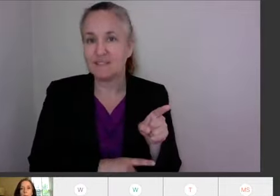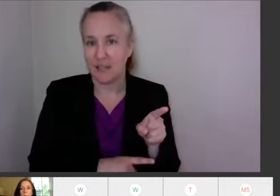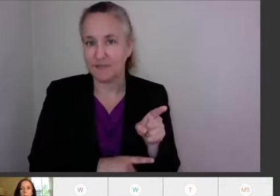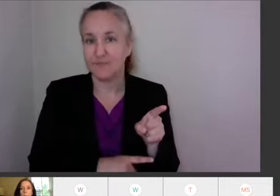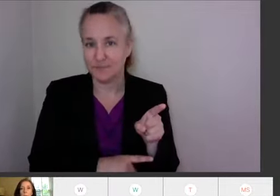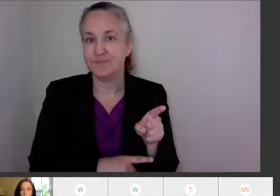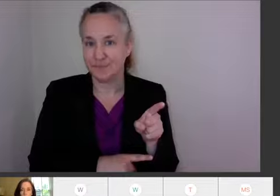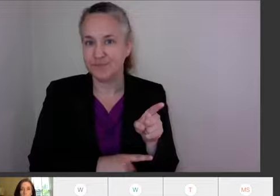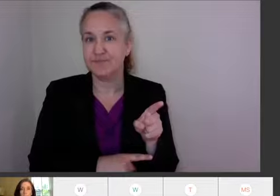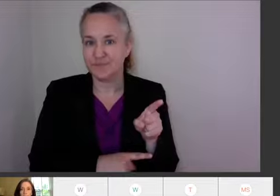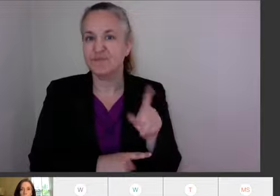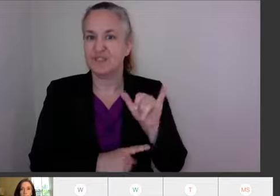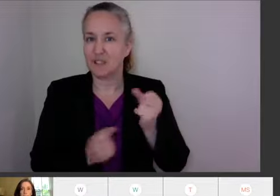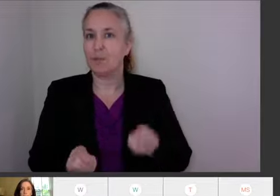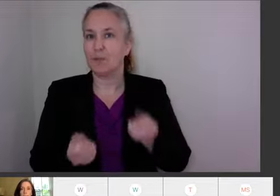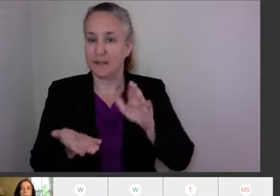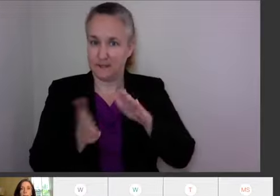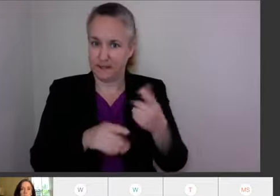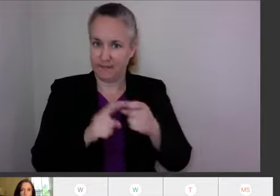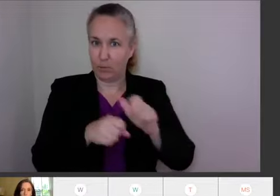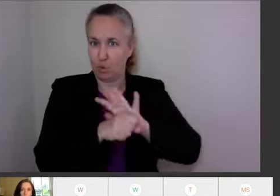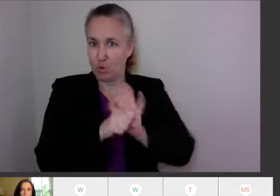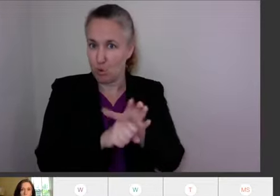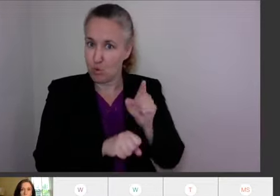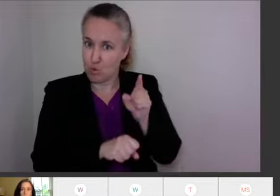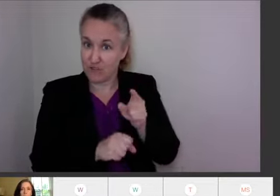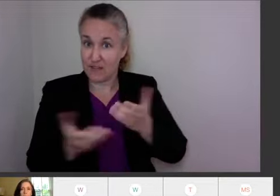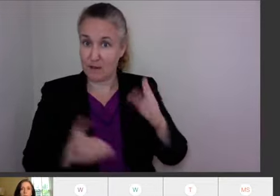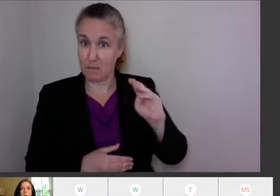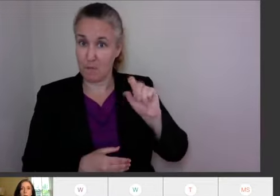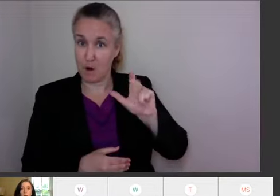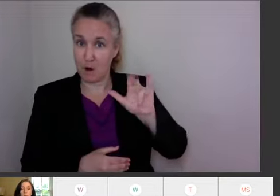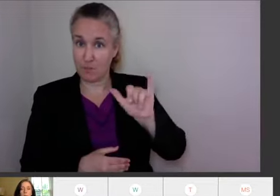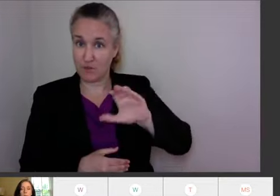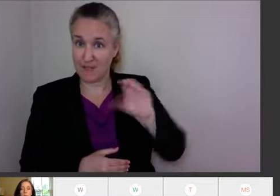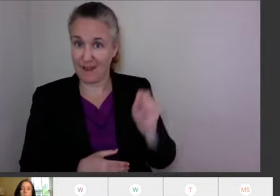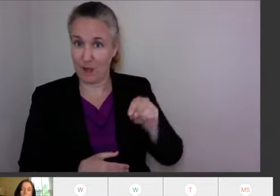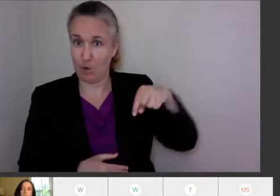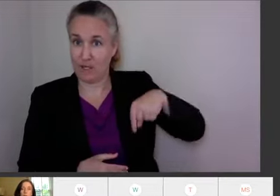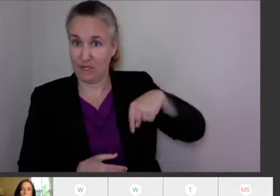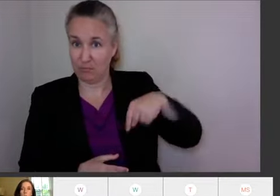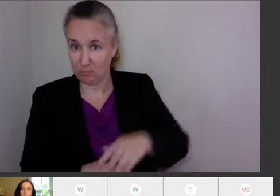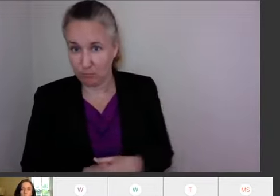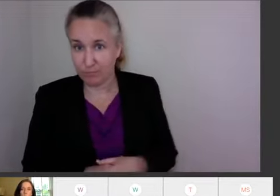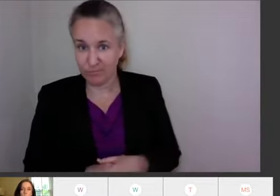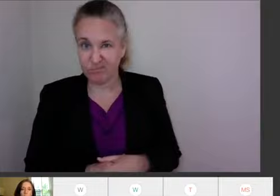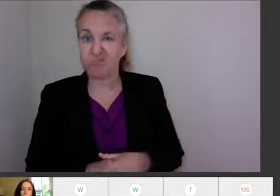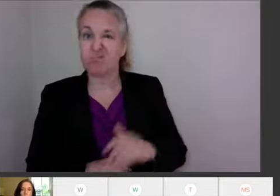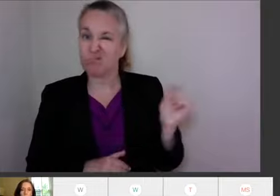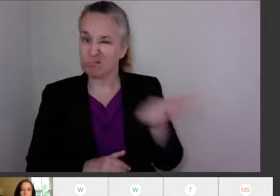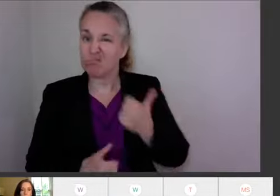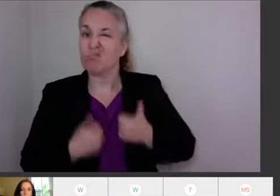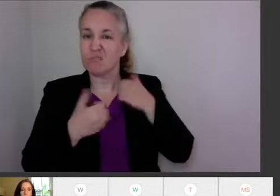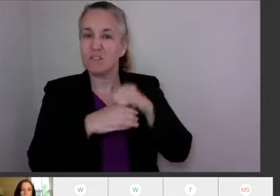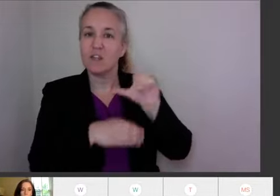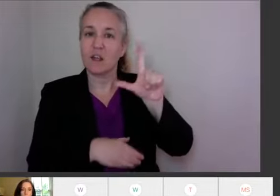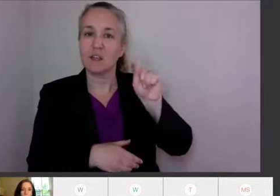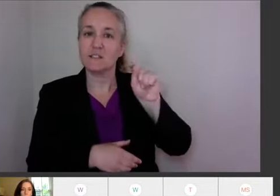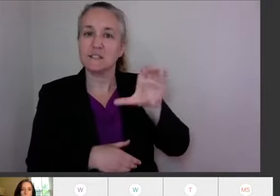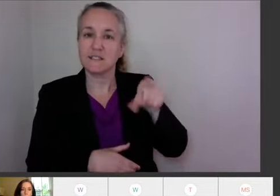their lives from COVID-19 in Montgomery County being residents of long-term care